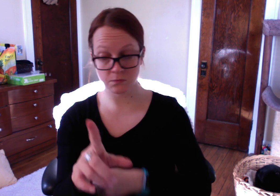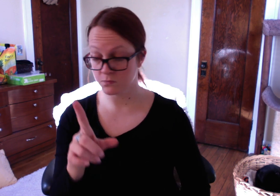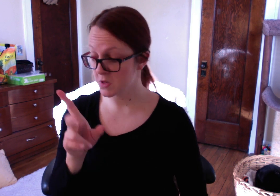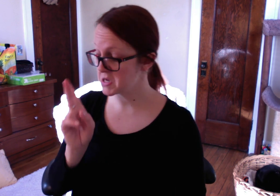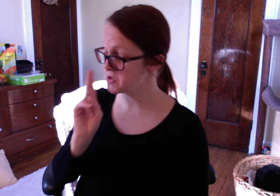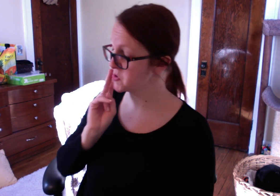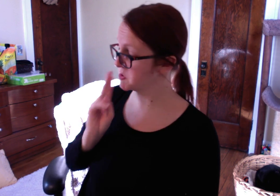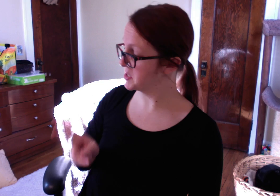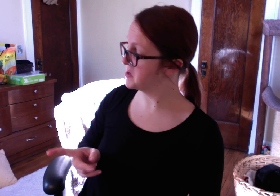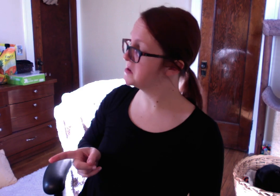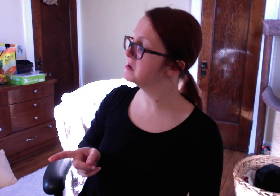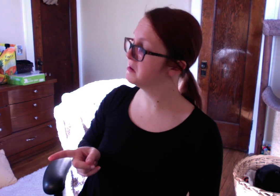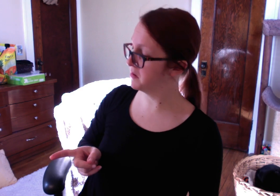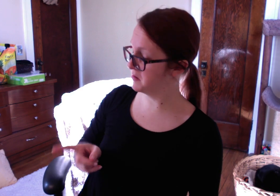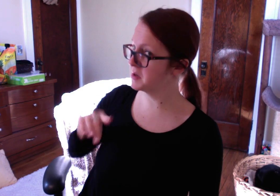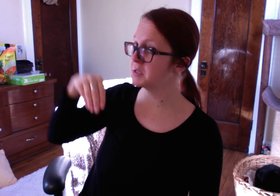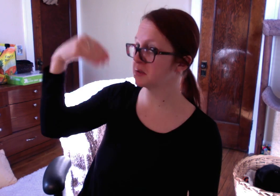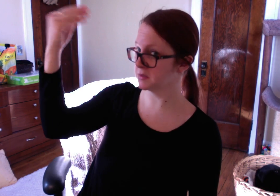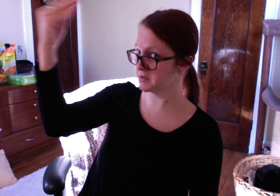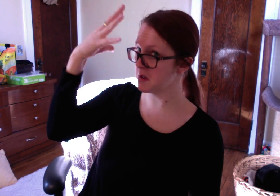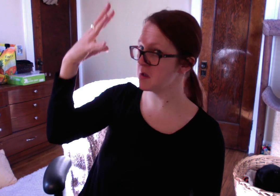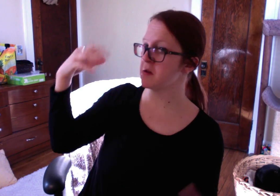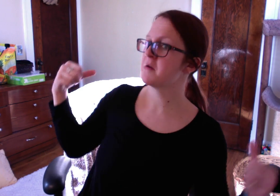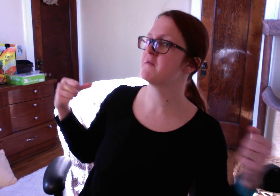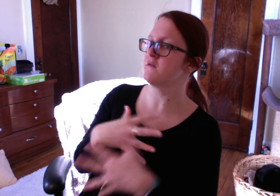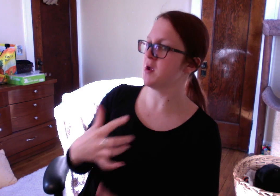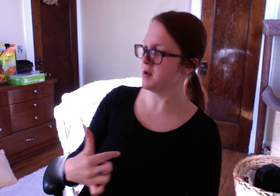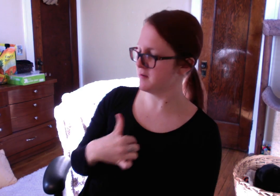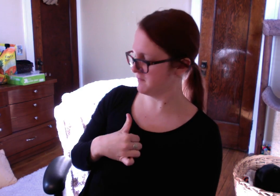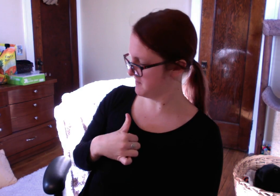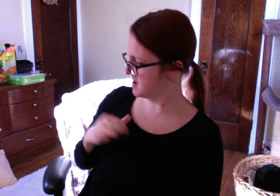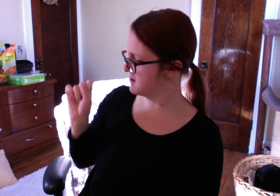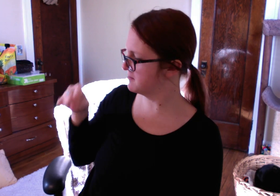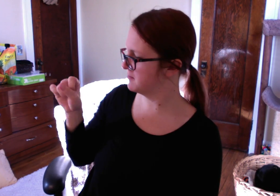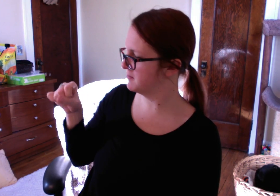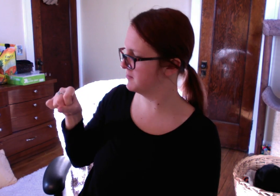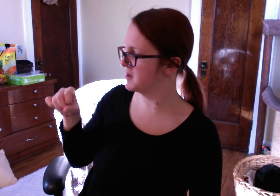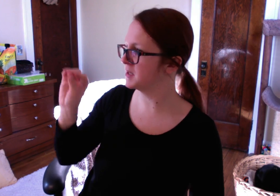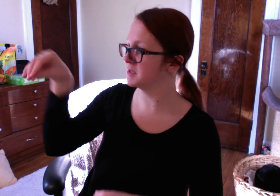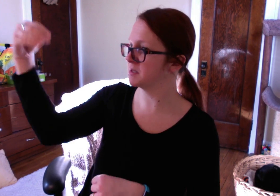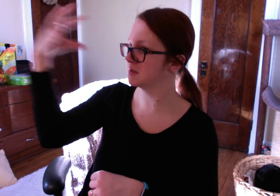said, Sun is afraid of me. He is running away.